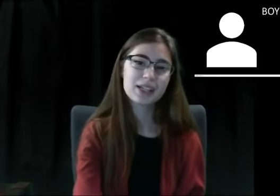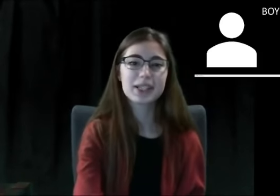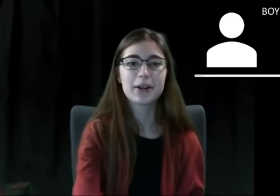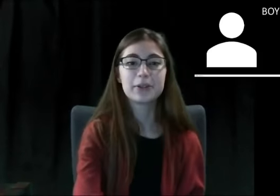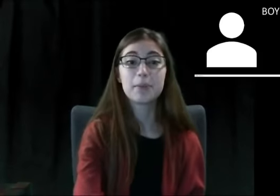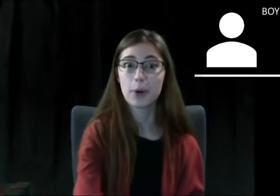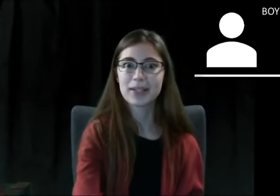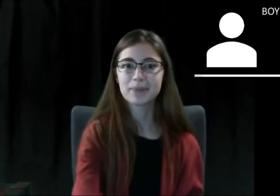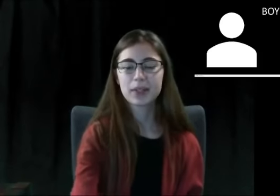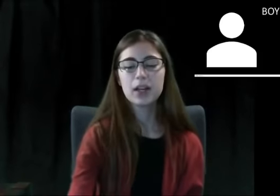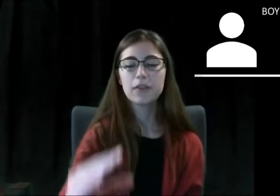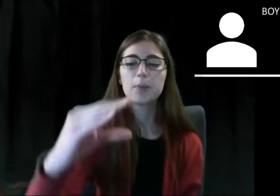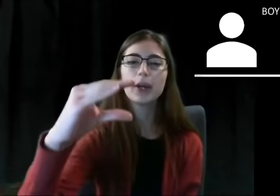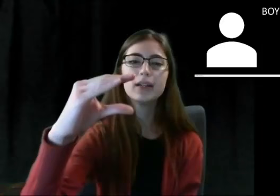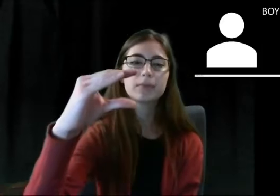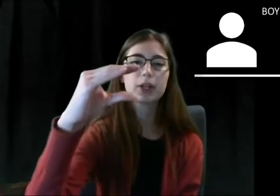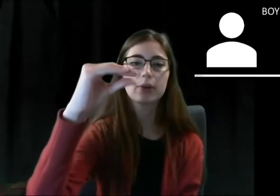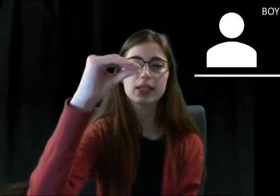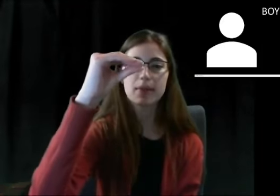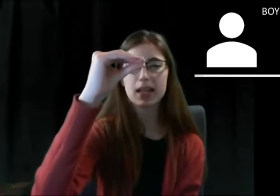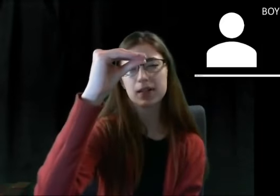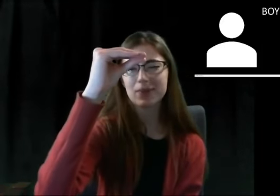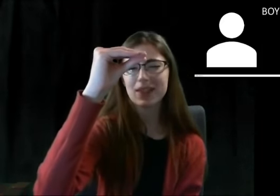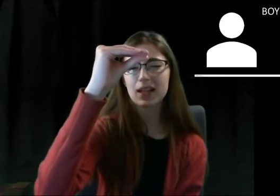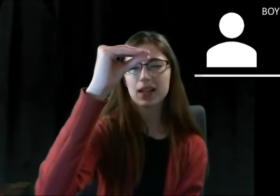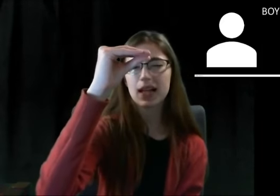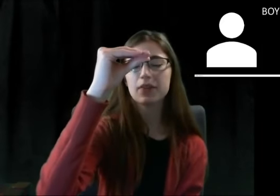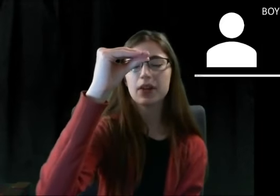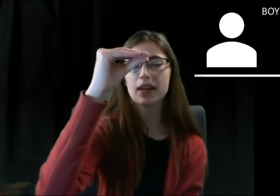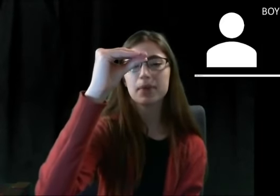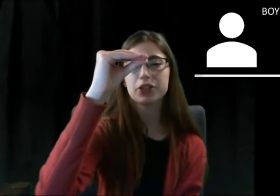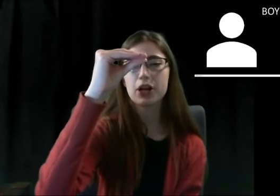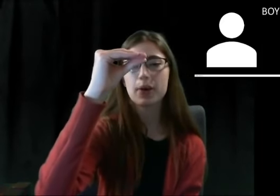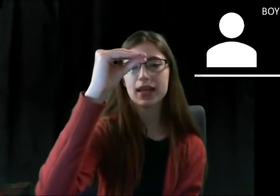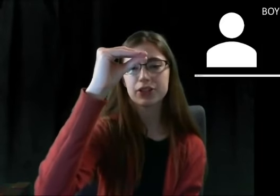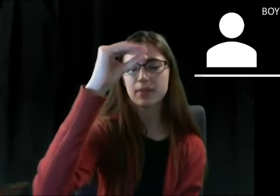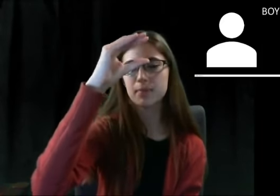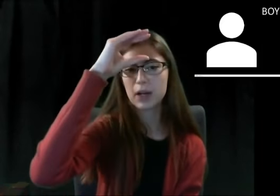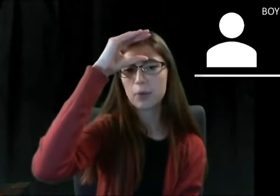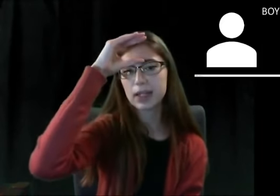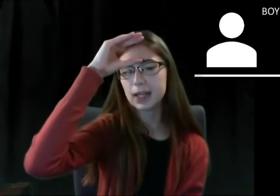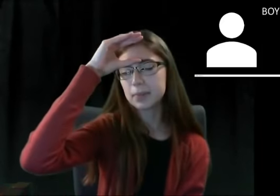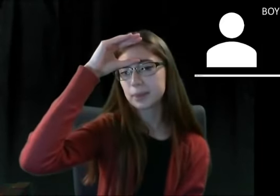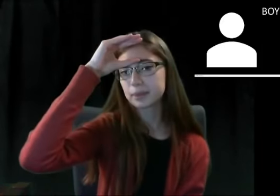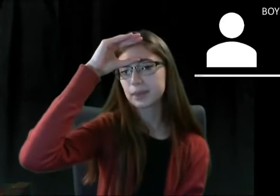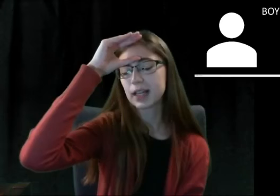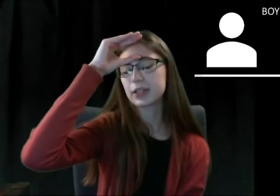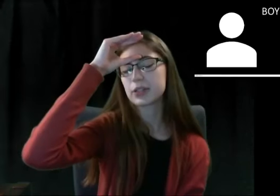So boy. For boy, you're going to make kind of a pinched O hand shape, but open it up. And you're just going